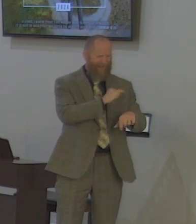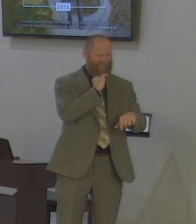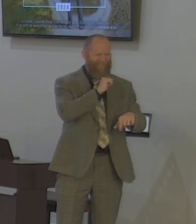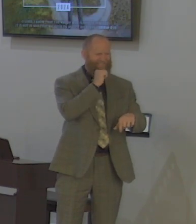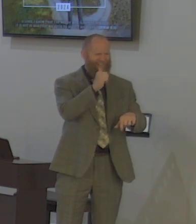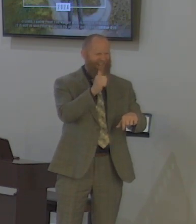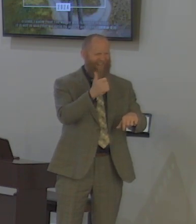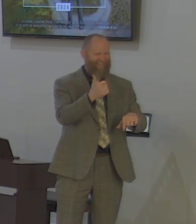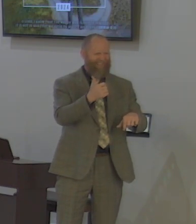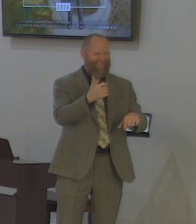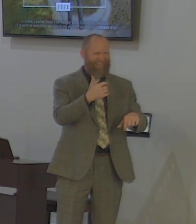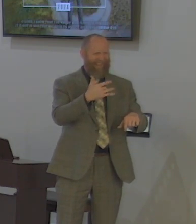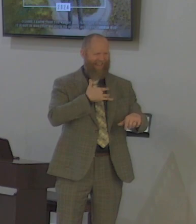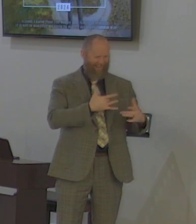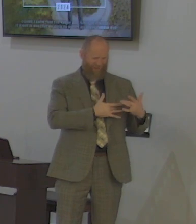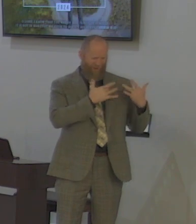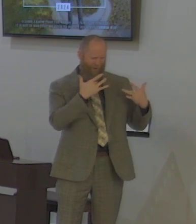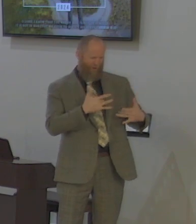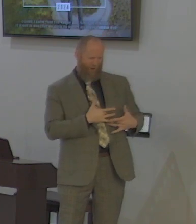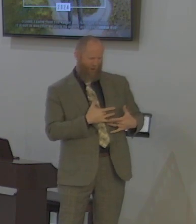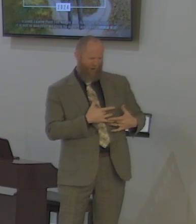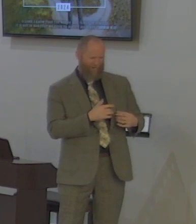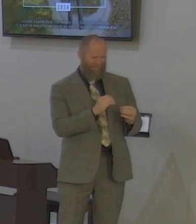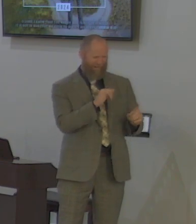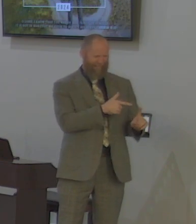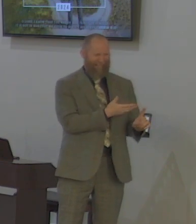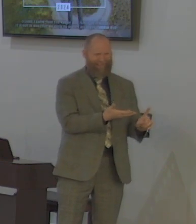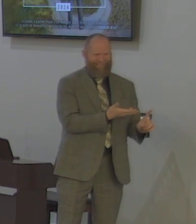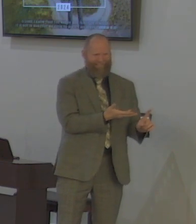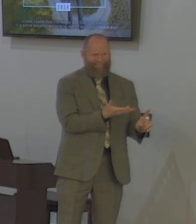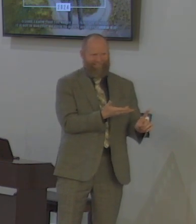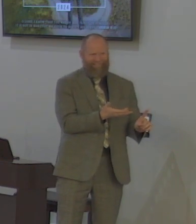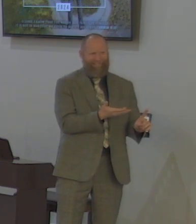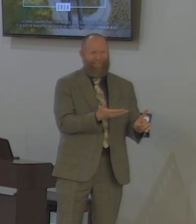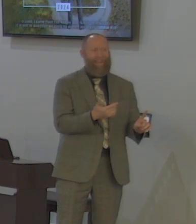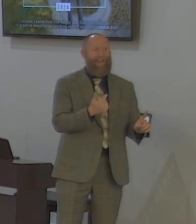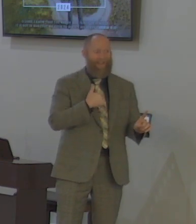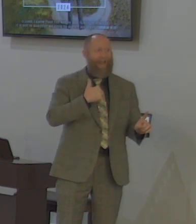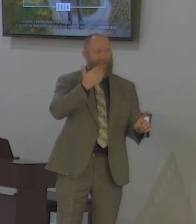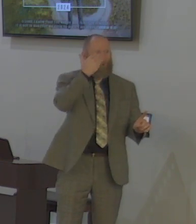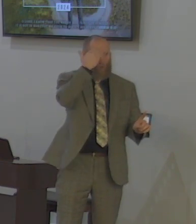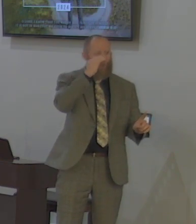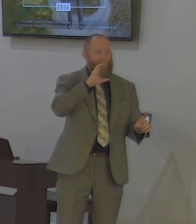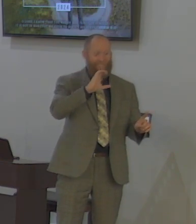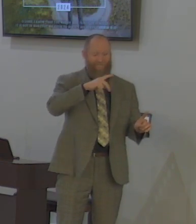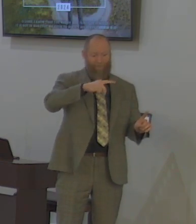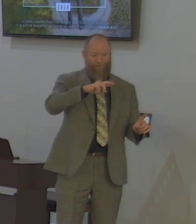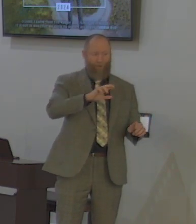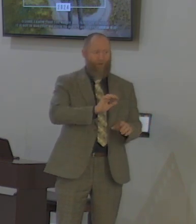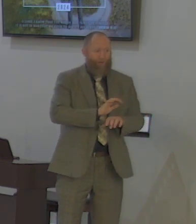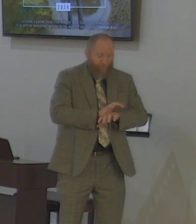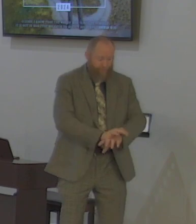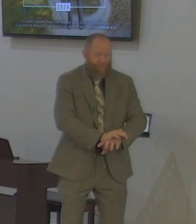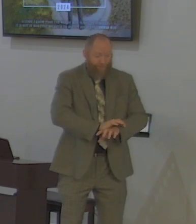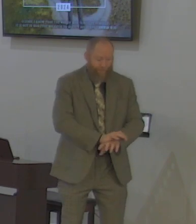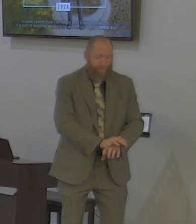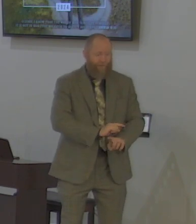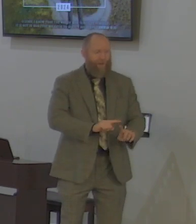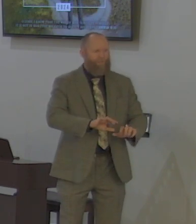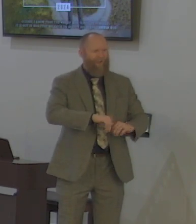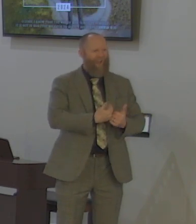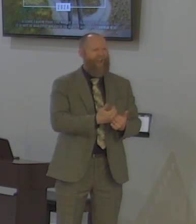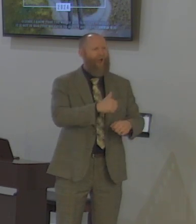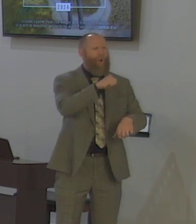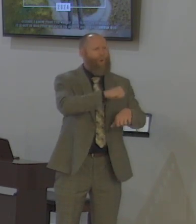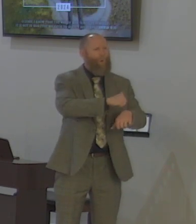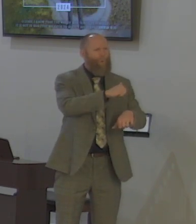mean, I know CPR, I don't know SPR, right? I don't know how that works. How do you bring stones